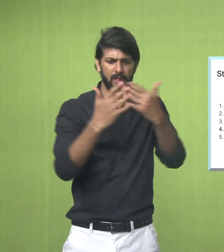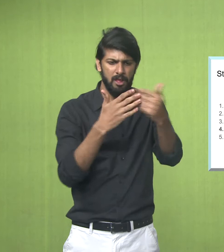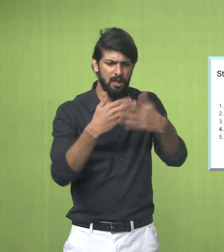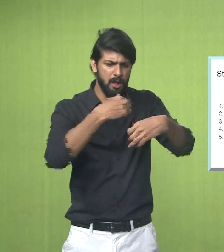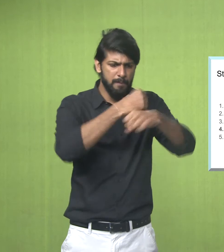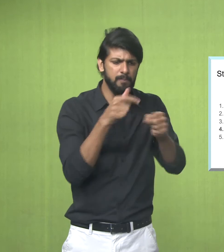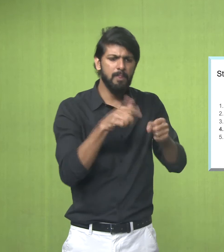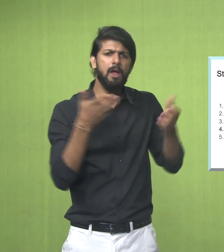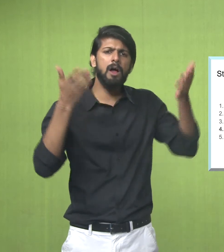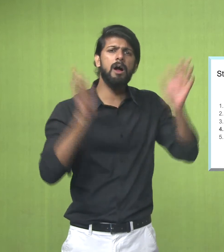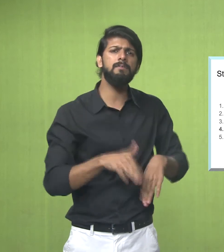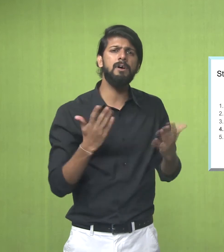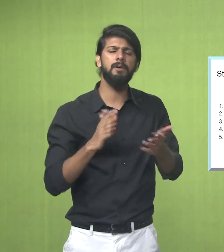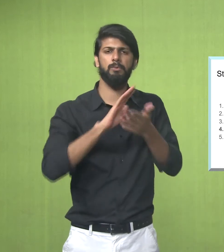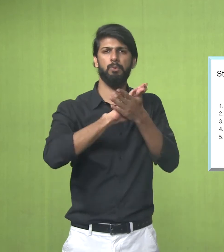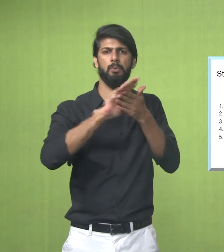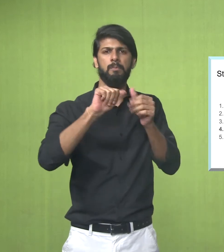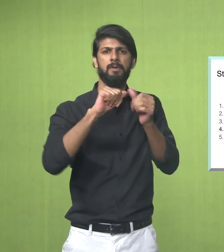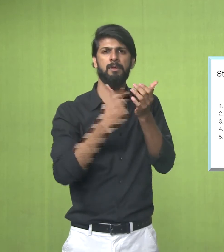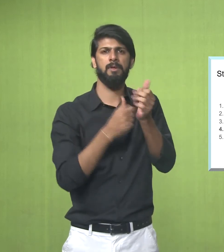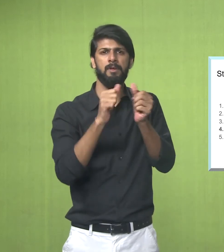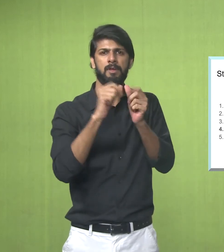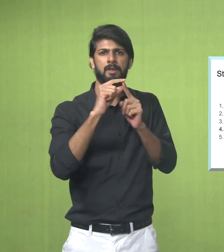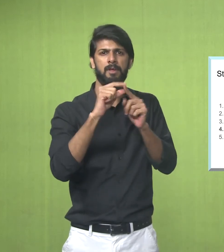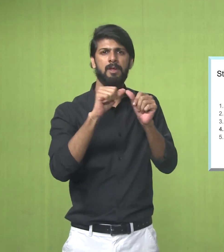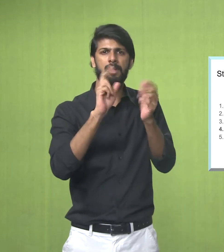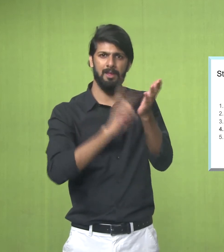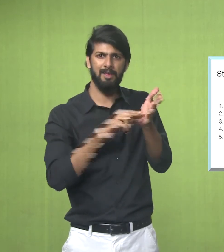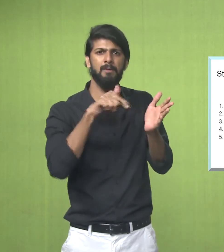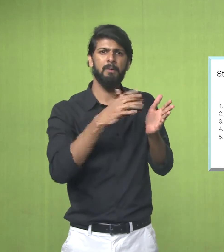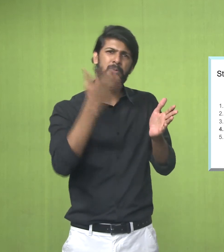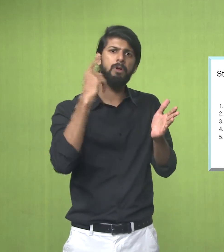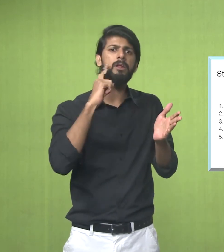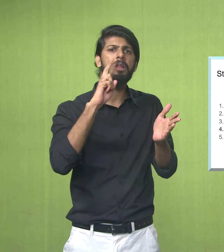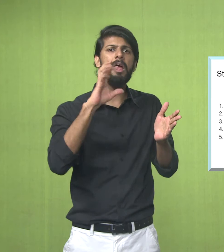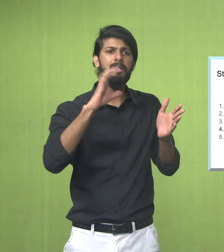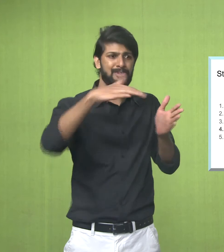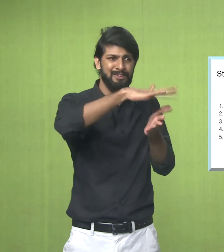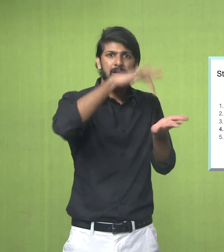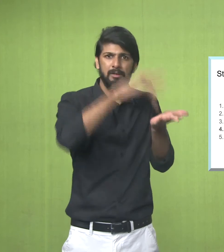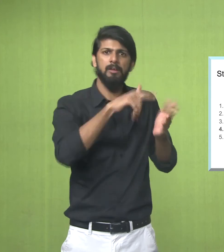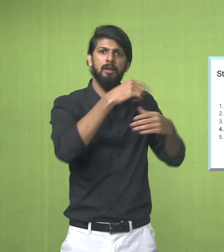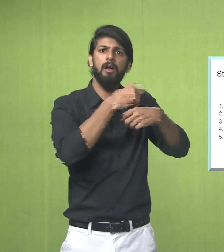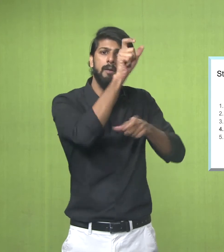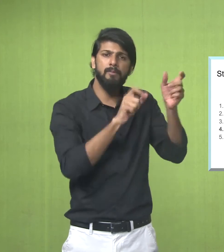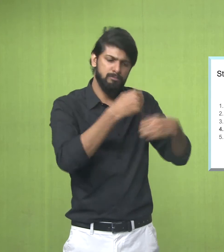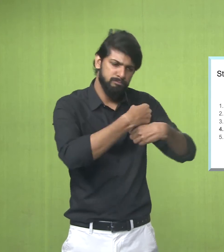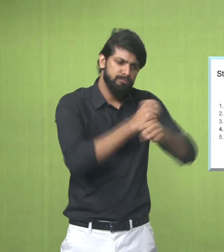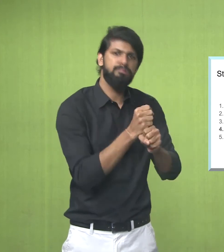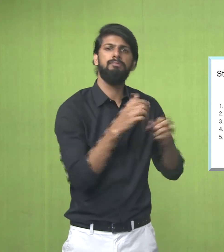The style is also Harappan. That means the artists of the Indus Valley